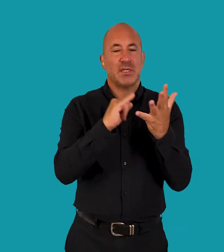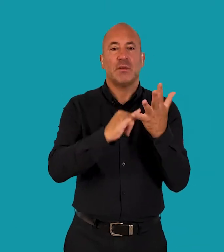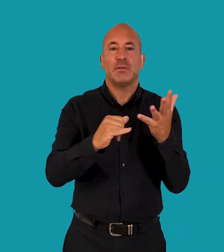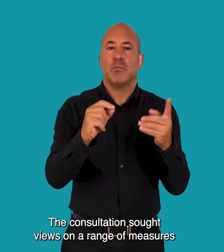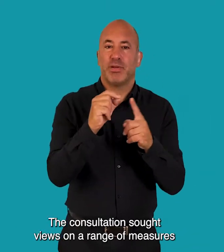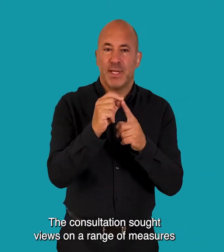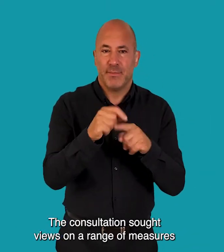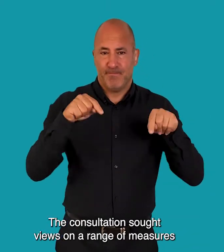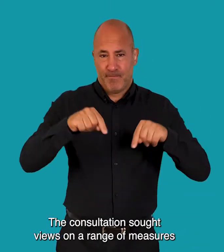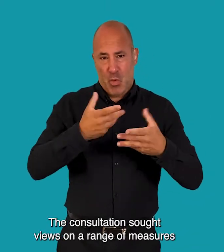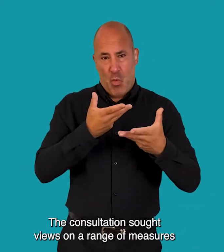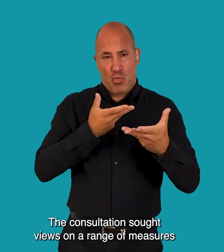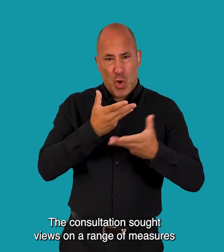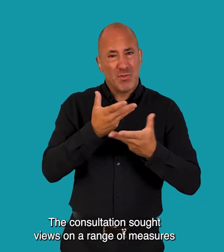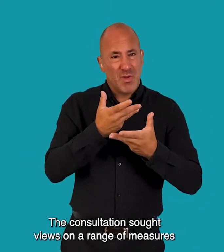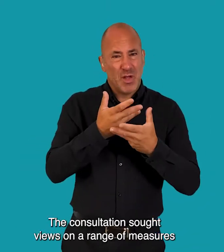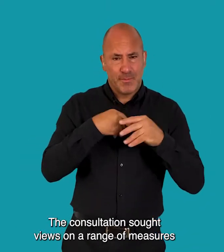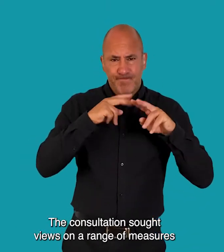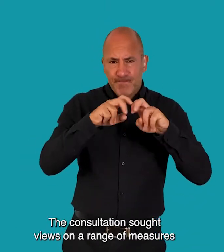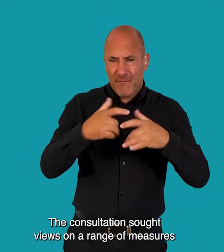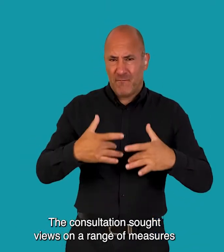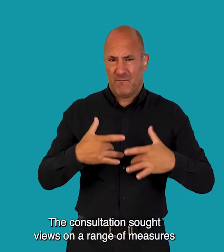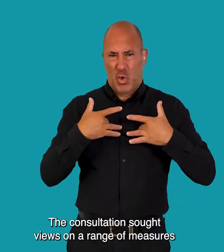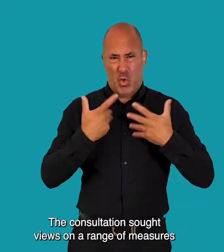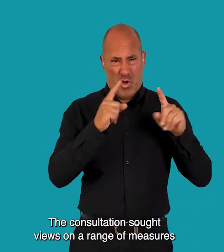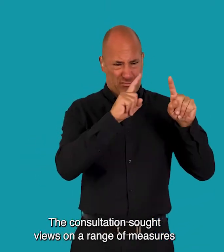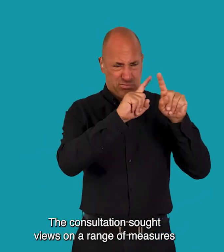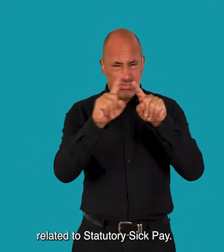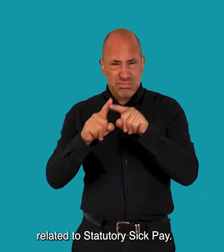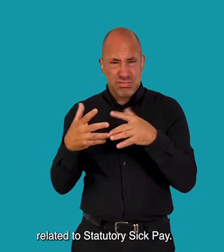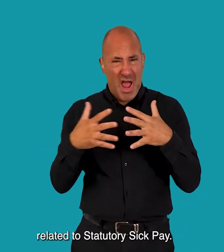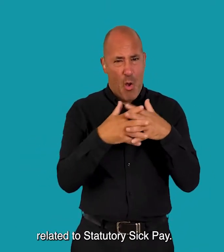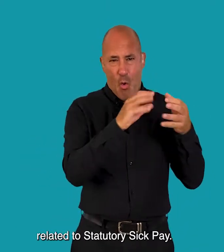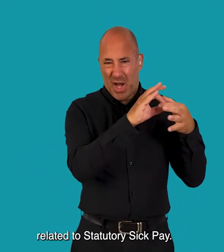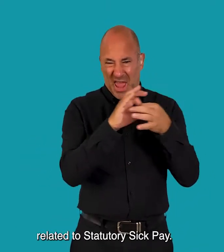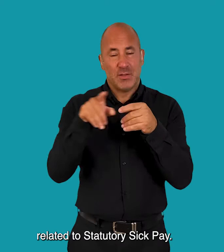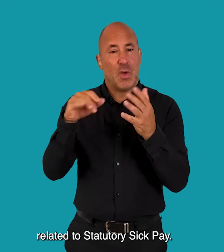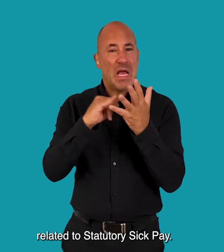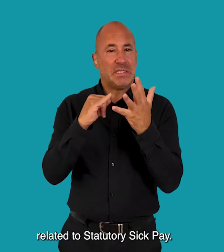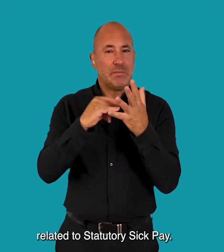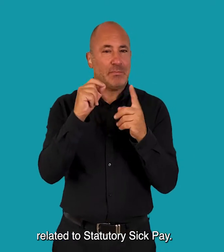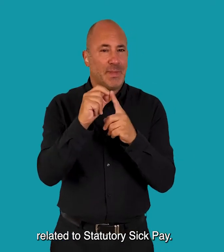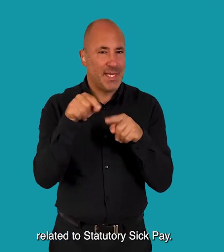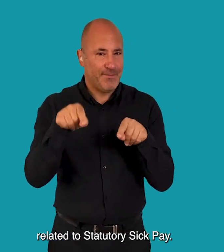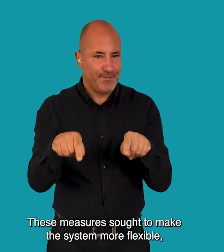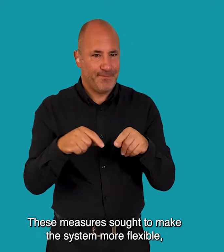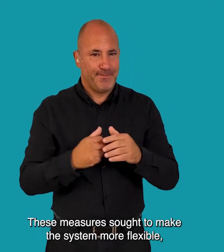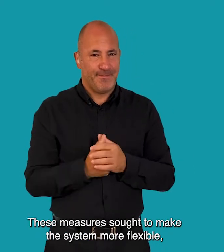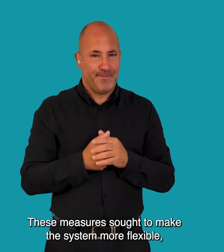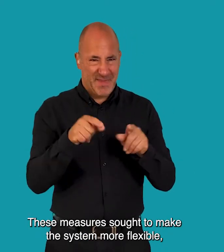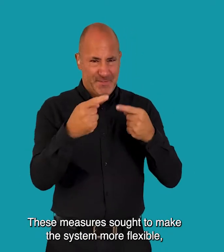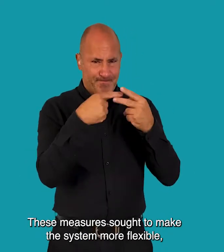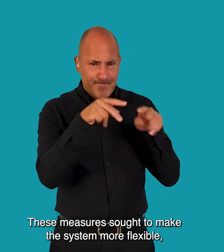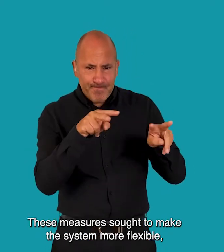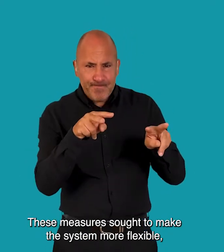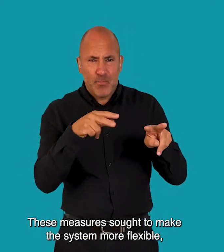The consultation sought views on a range of measures related to statutory sick pay. These measures sought to make the system